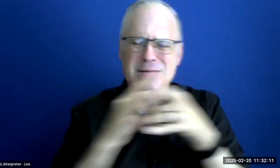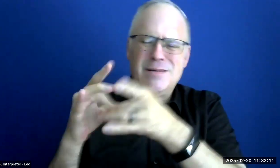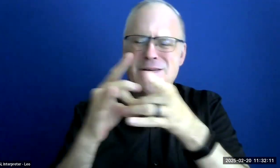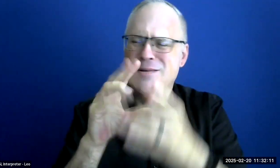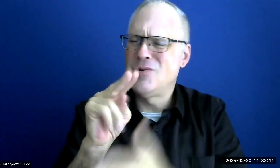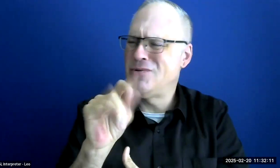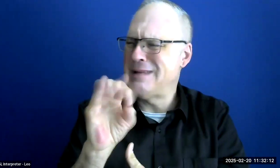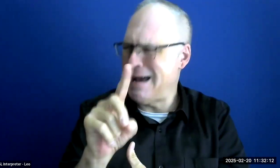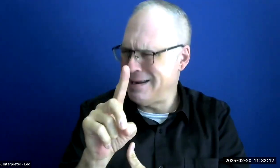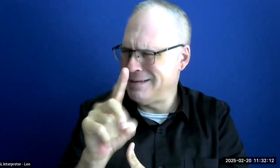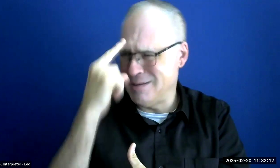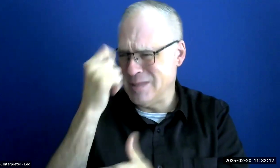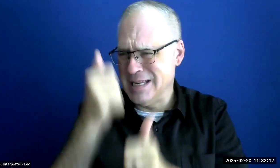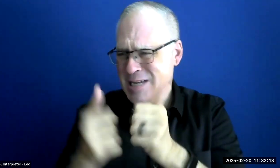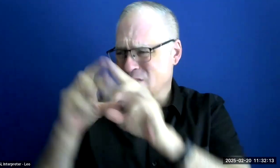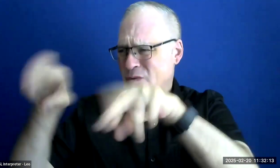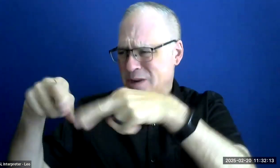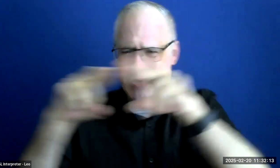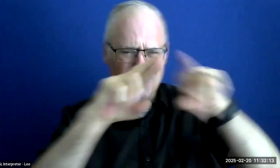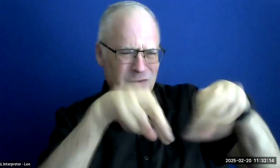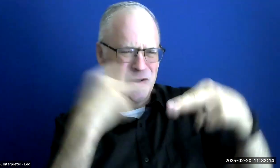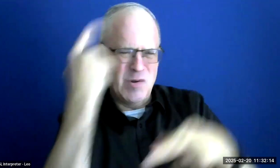each region could look so different?